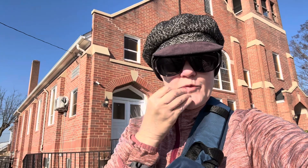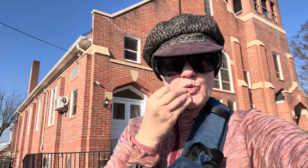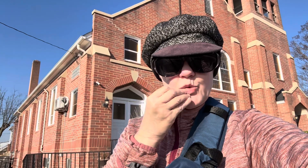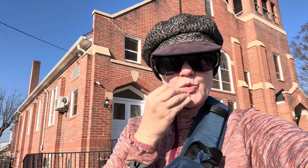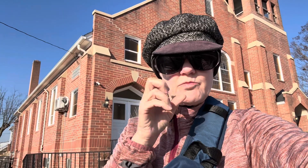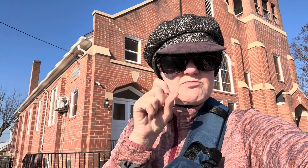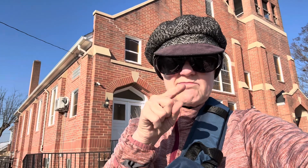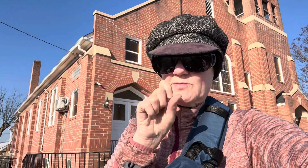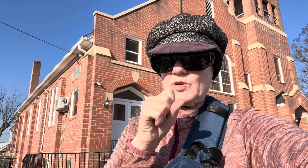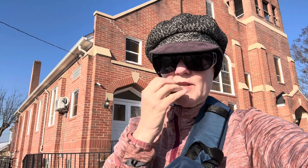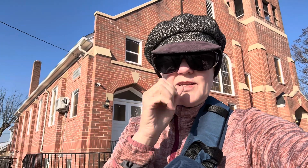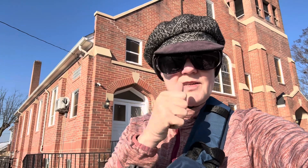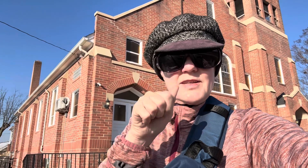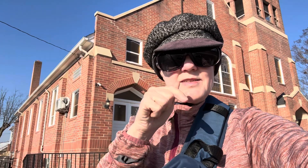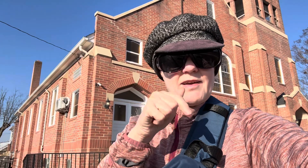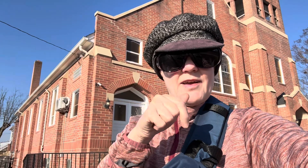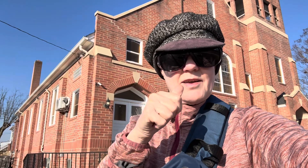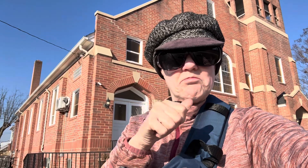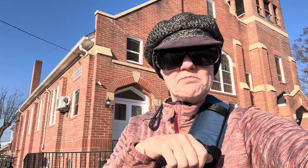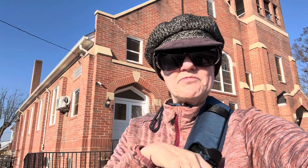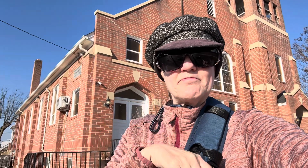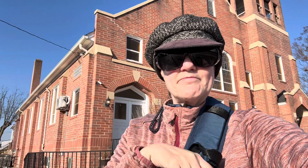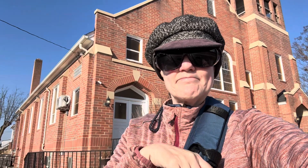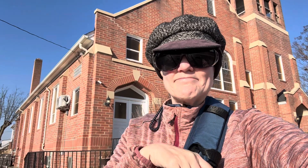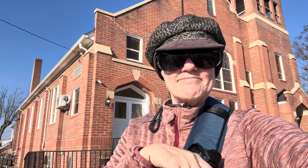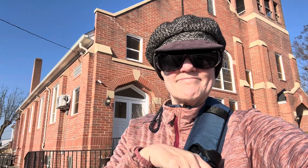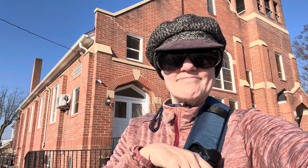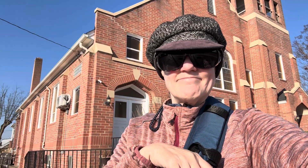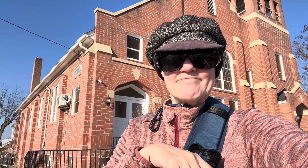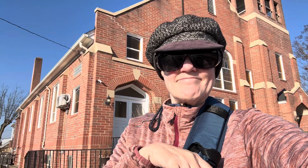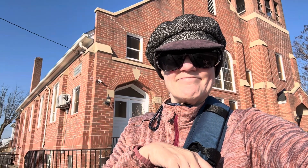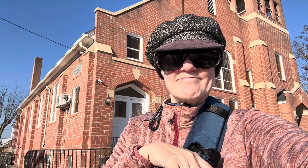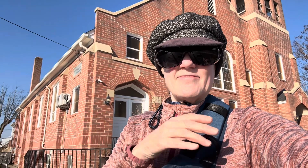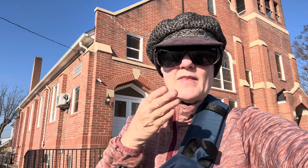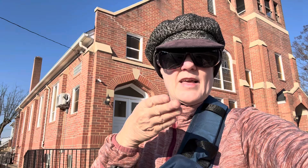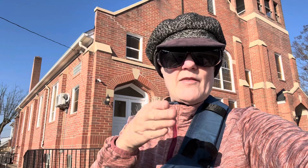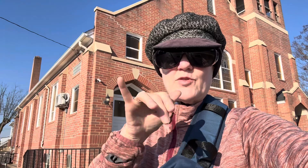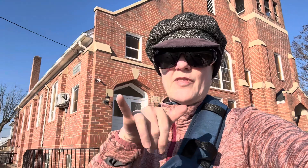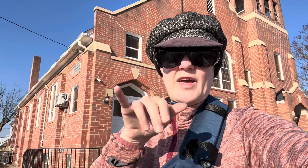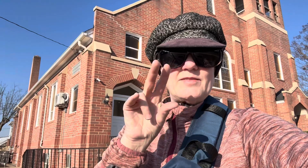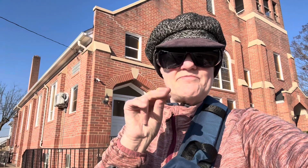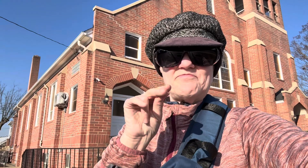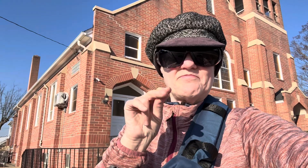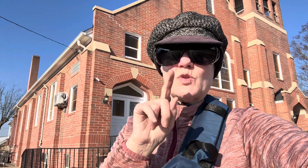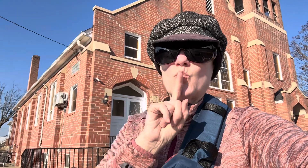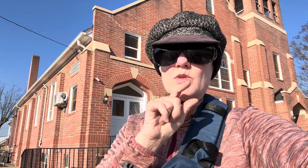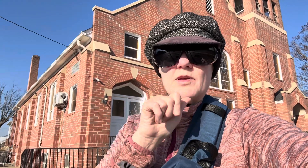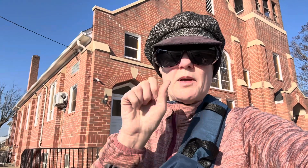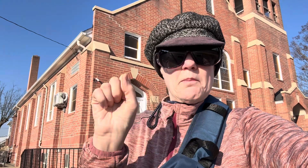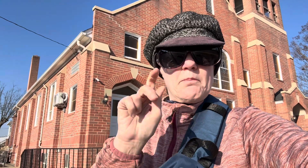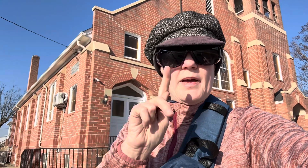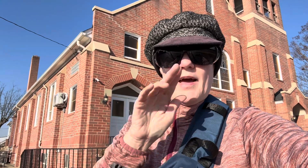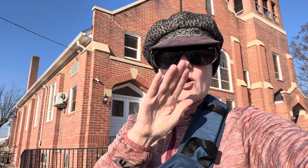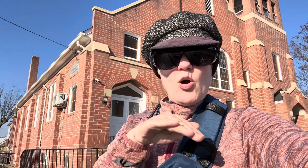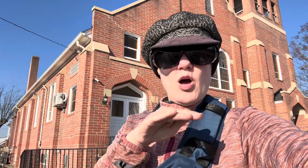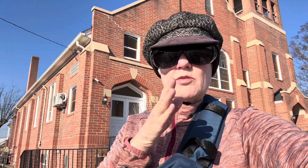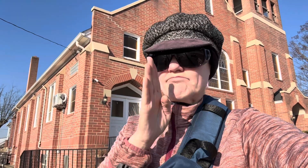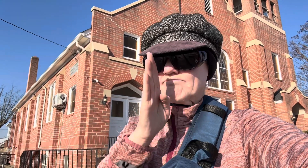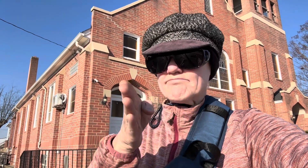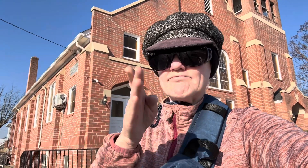net carbs and things like peanuts, they just really didn't spike his blood sugar. When he finally went back on